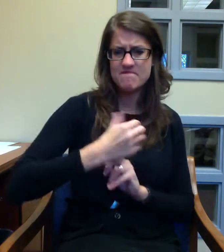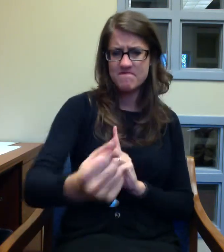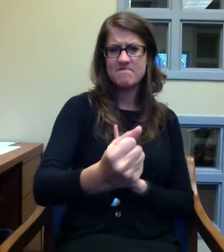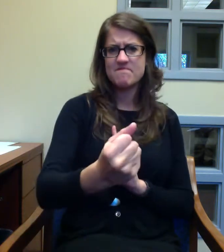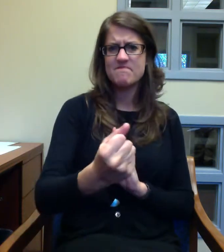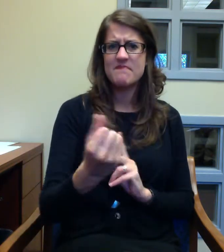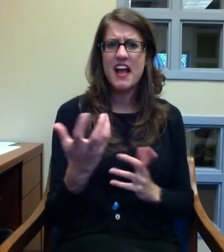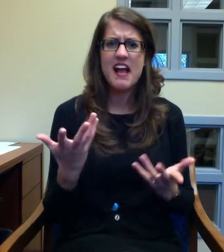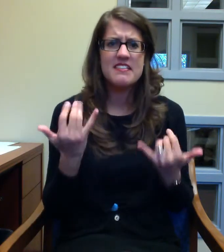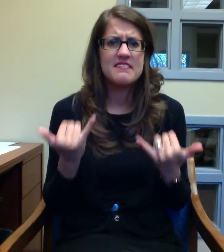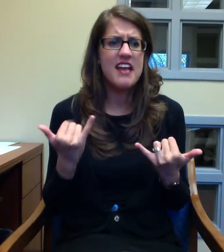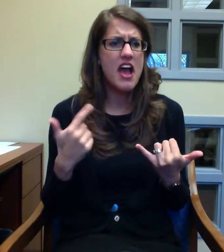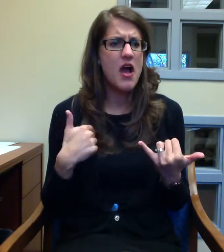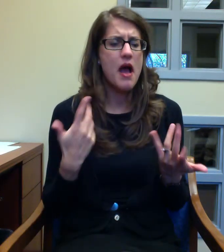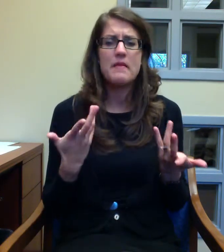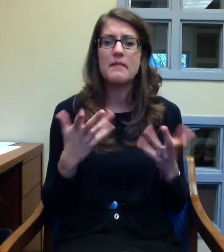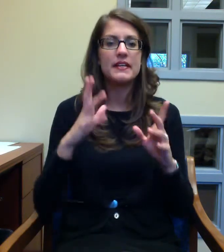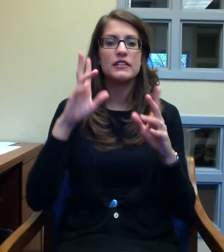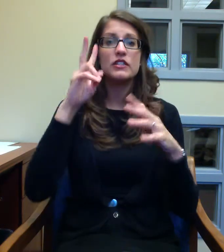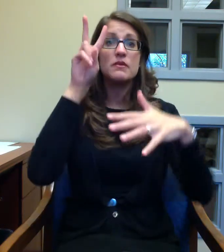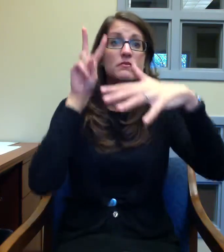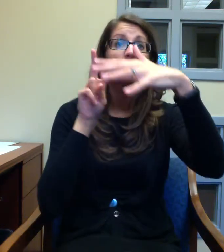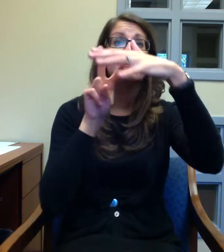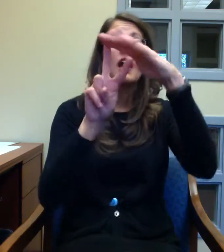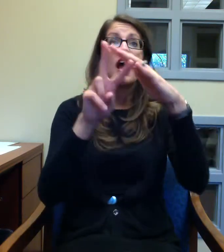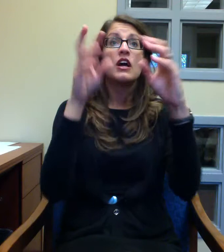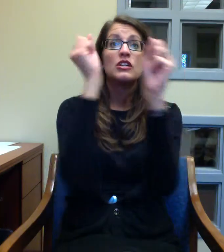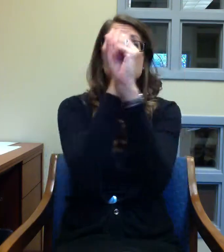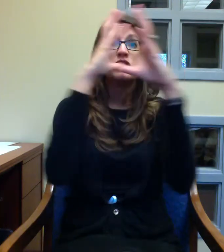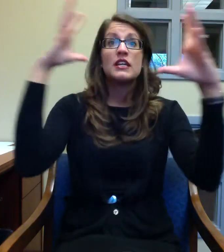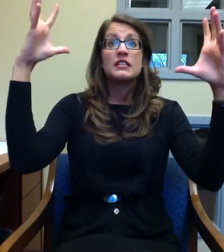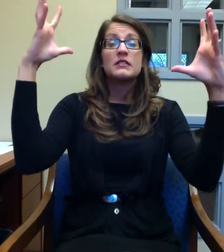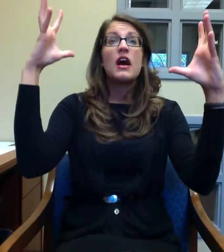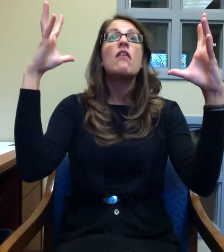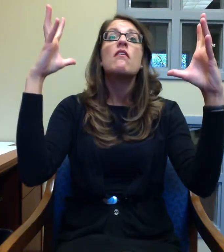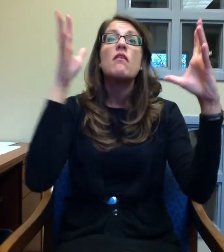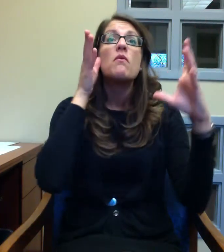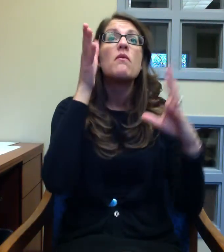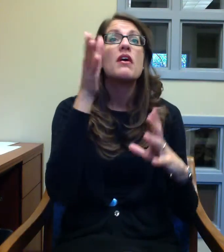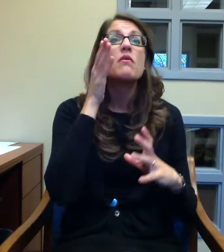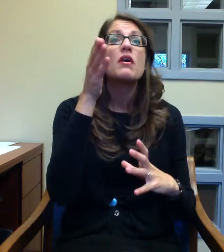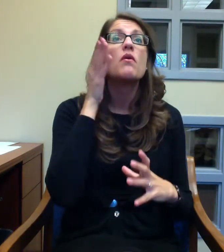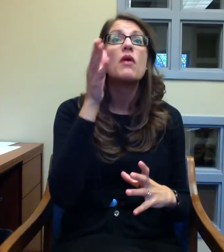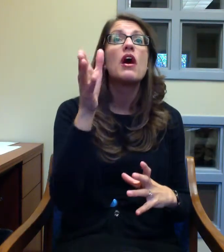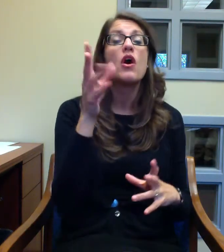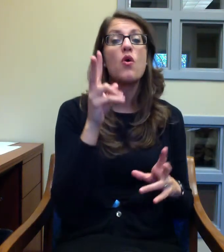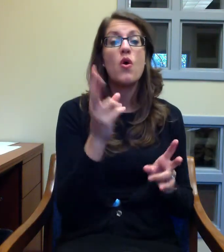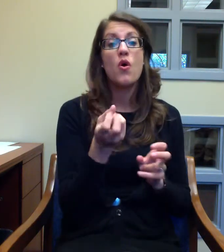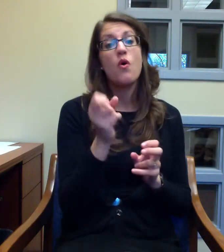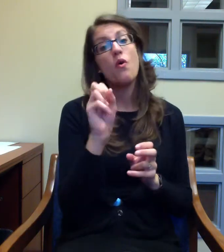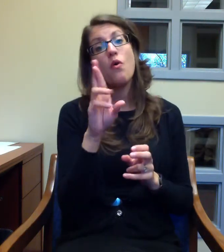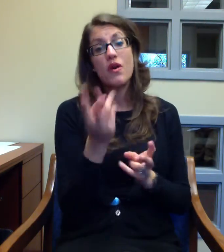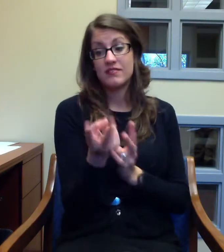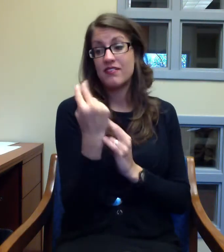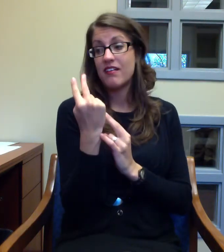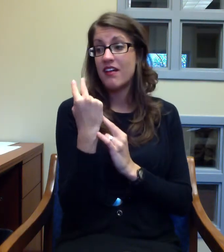Whether it is dreams of tomorrow or memories of yesterday, we may feel like we have lived through the